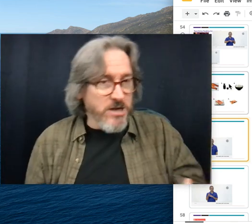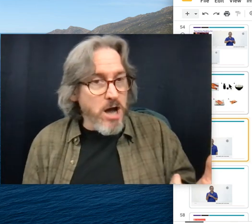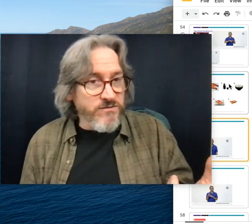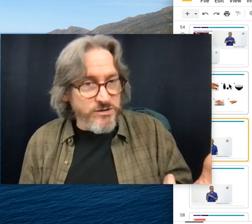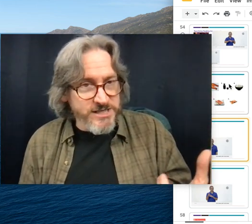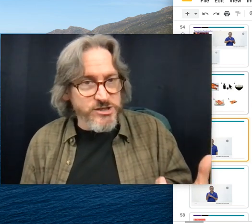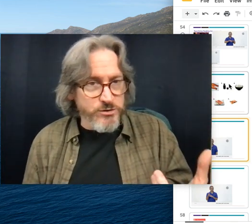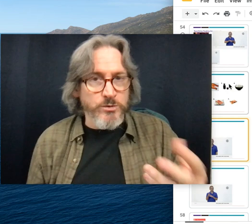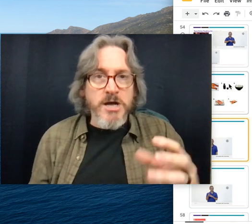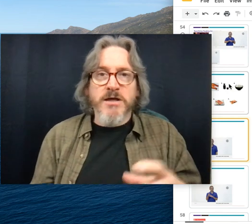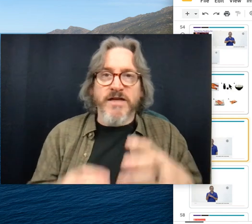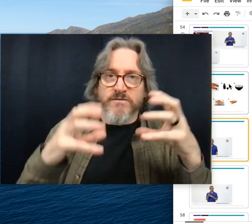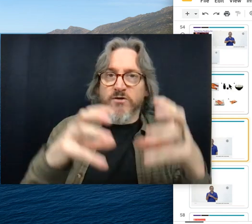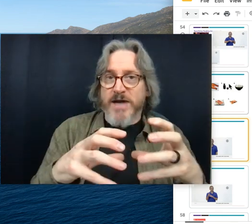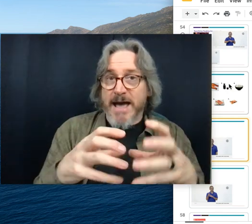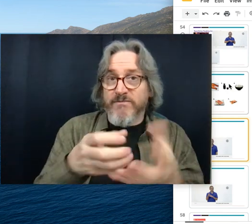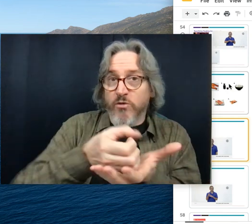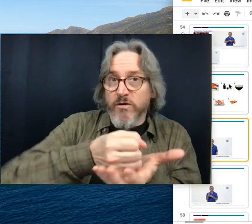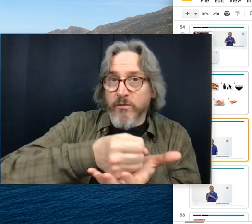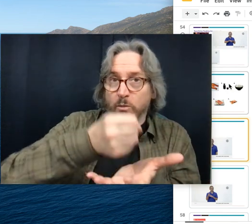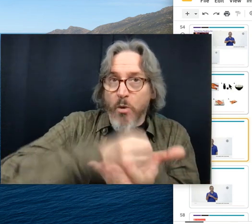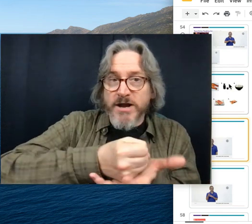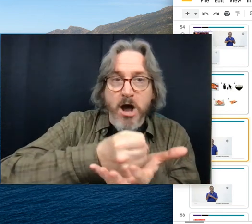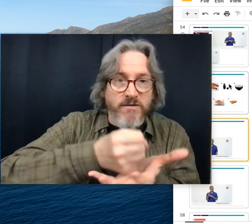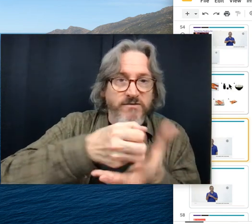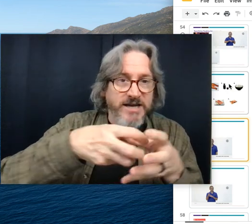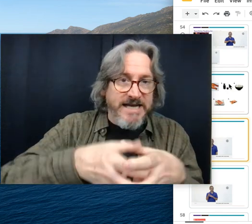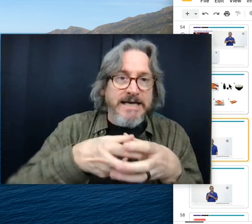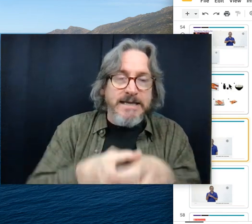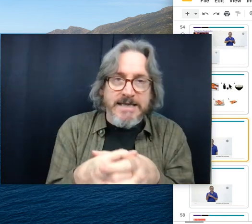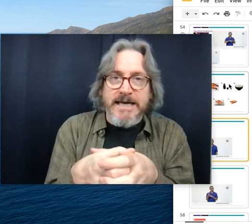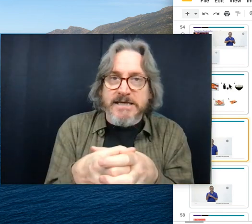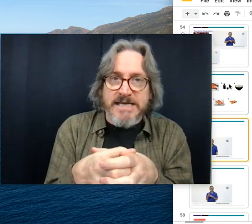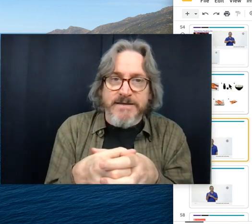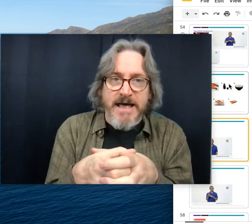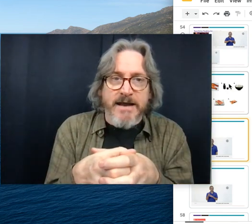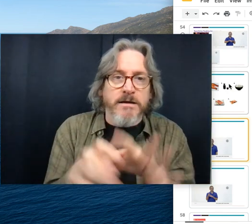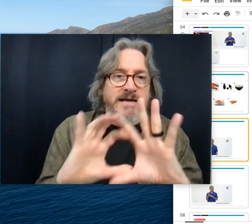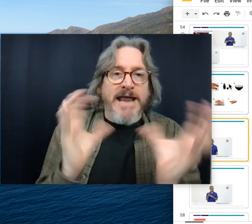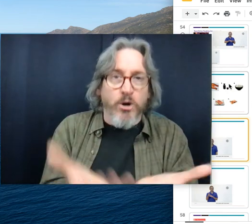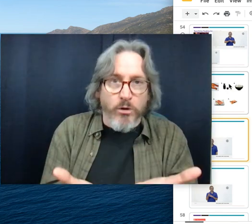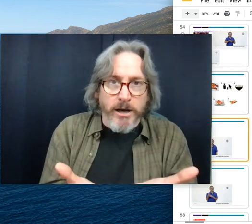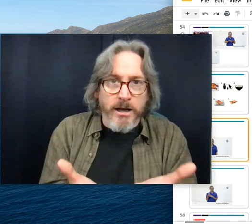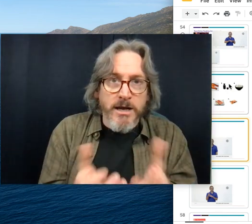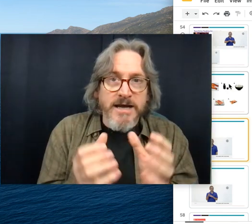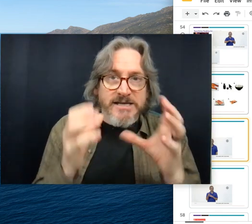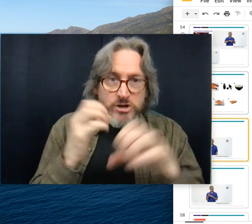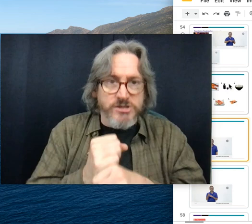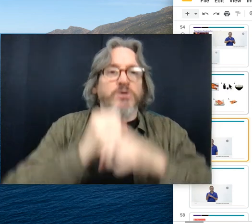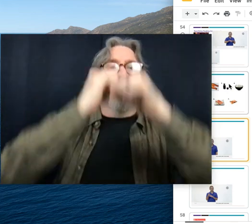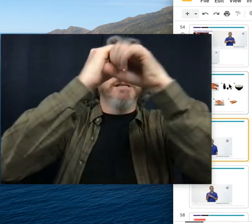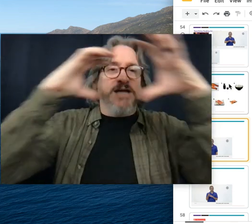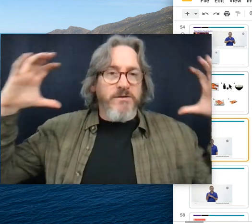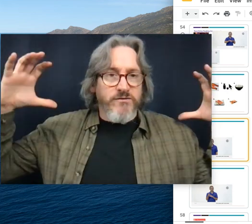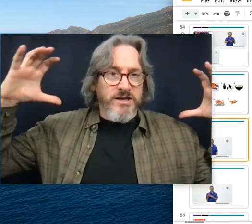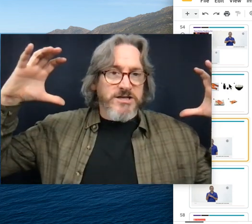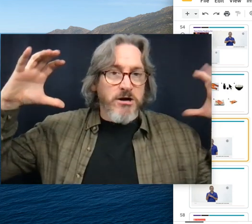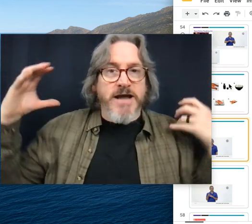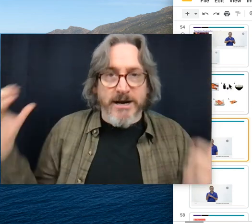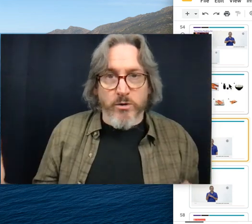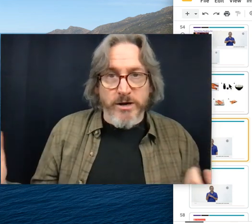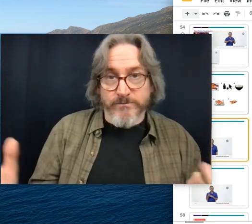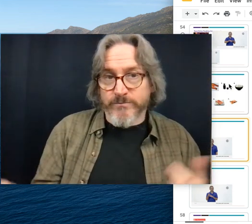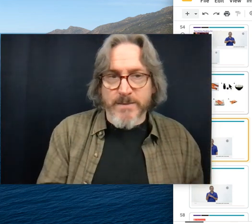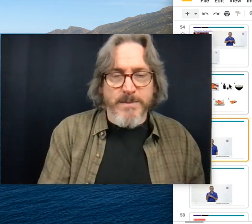maybe the converse is true, that the vocab for one of the key things in that category is also the sign for the